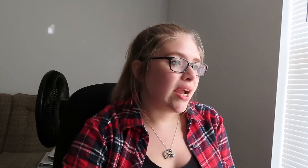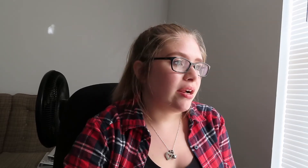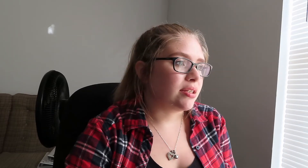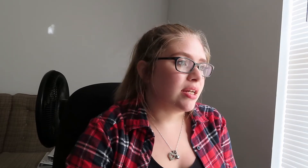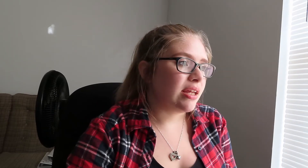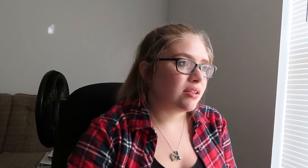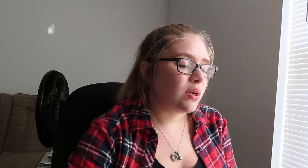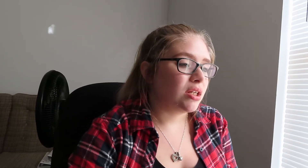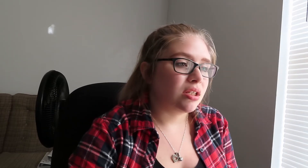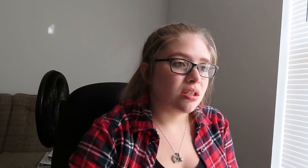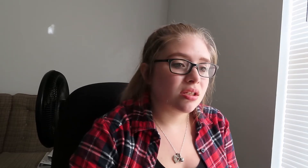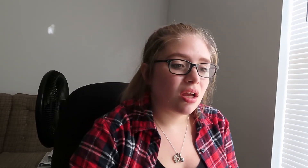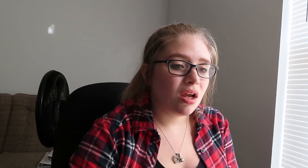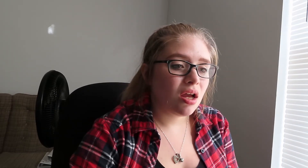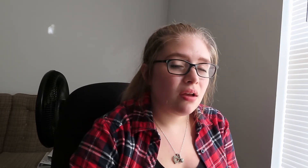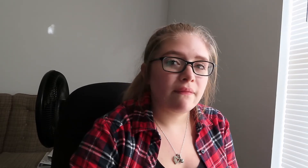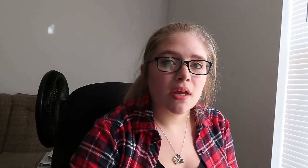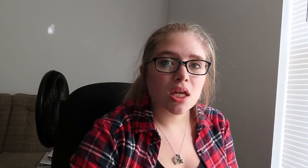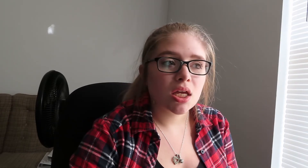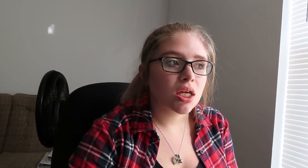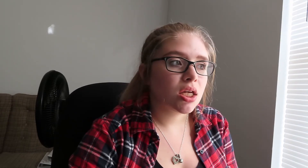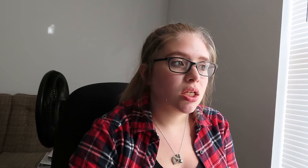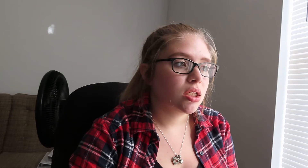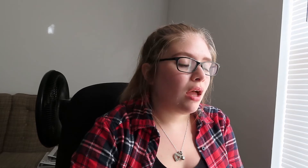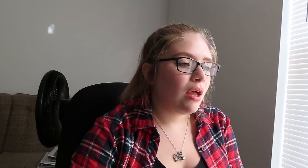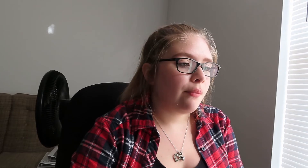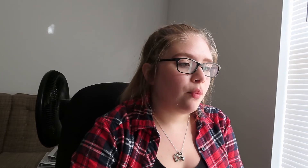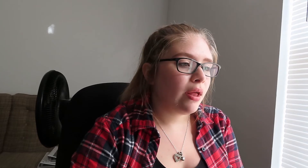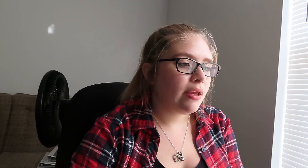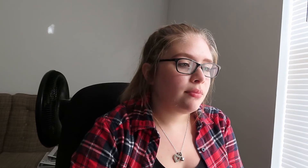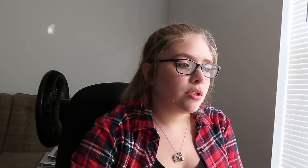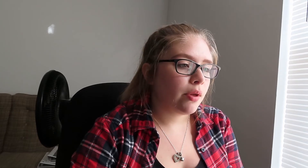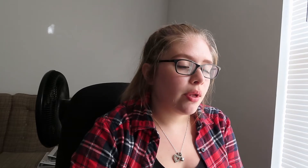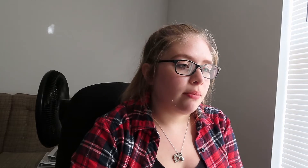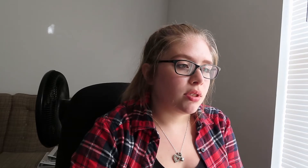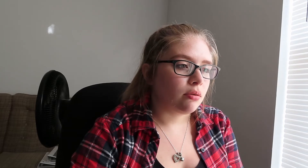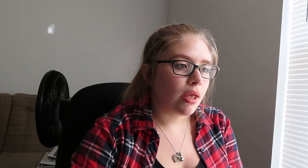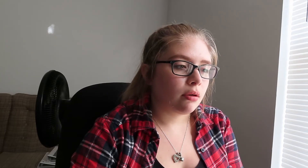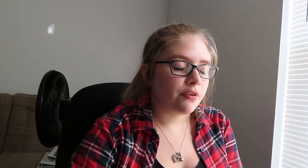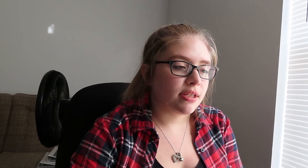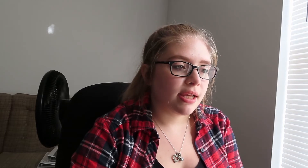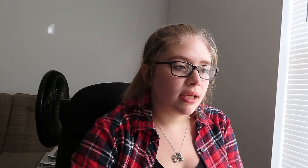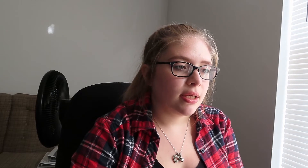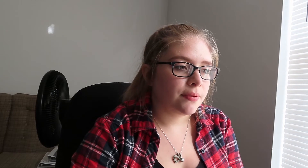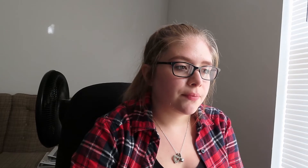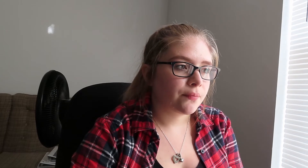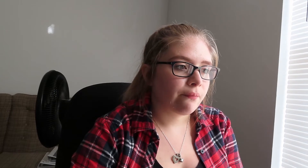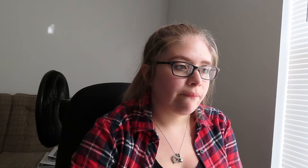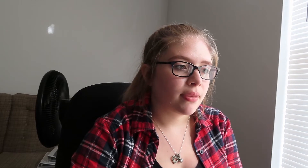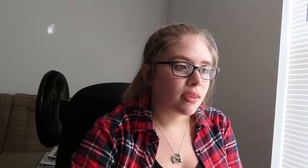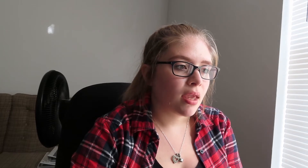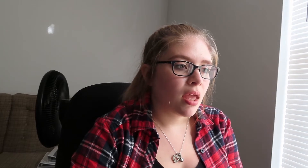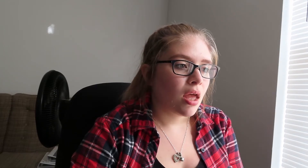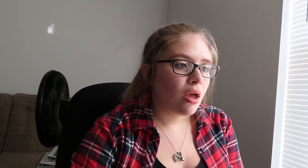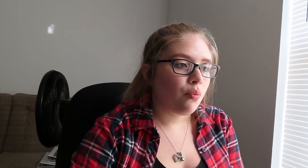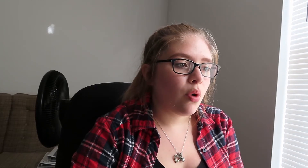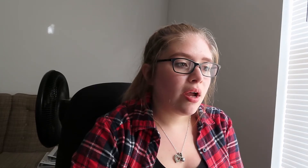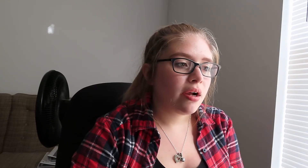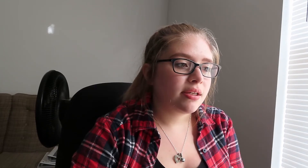tired today that's why i need this coffee um while i'm doing what i'm doing for a second what are